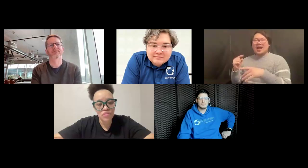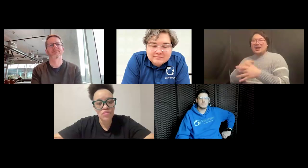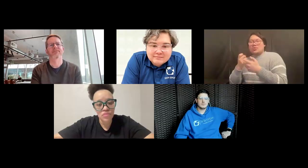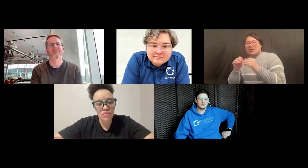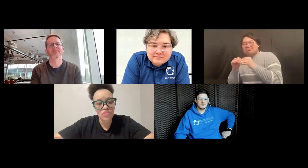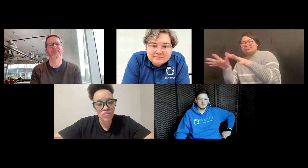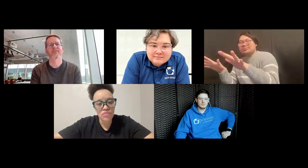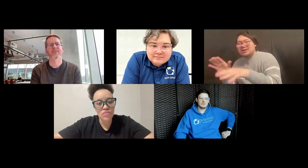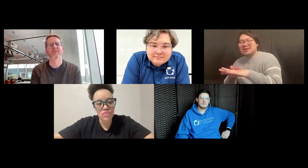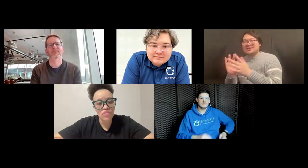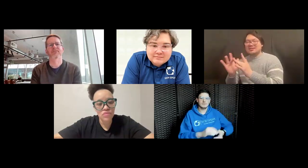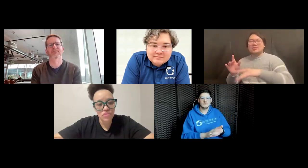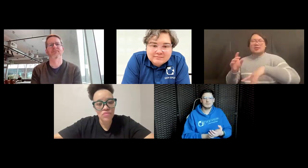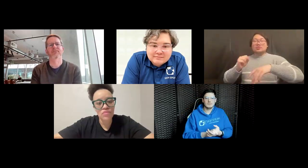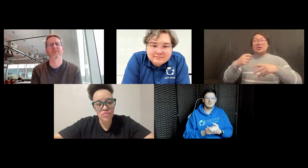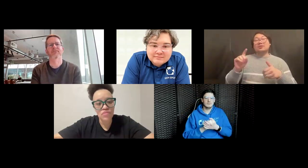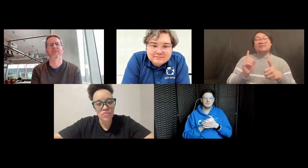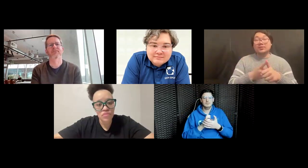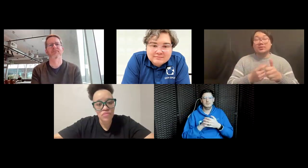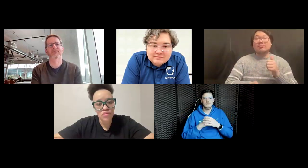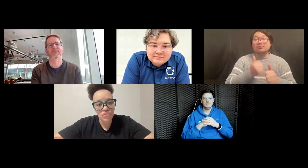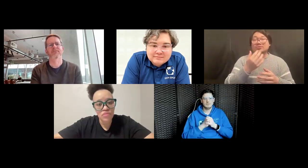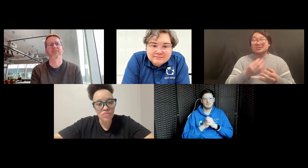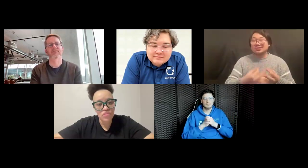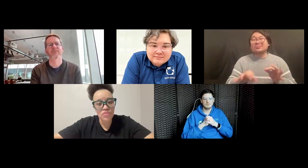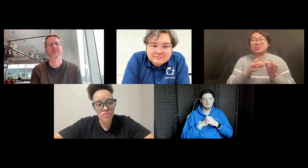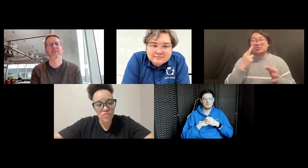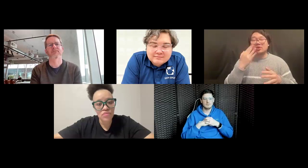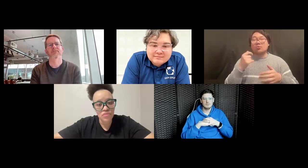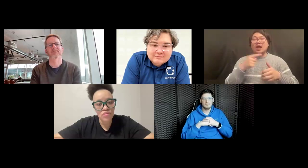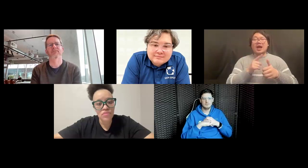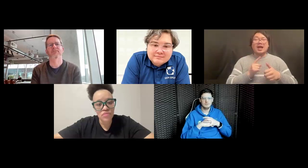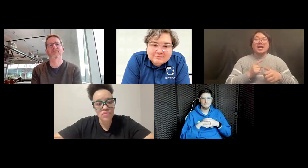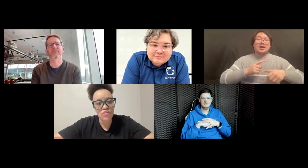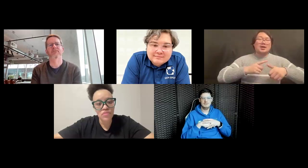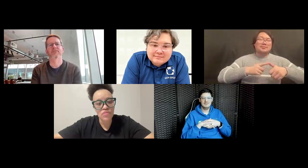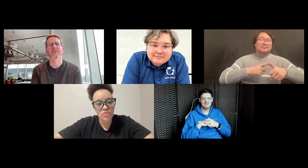and used and disseminated across the internet. So first, the most important reason